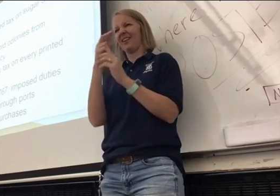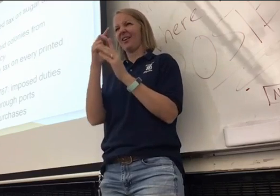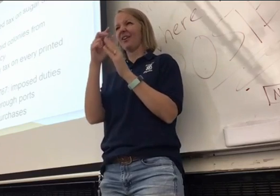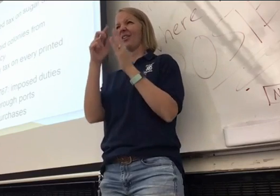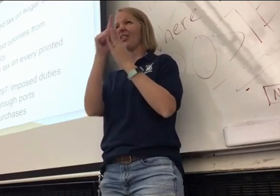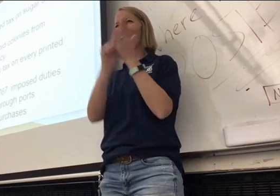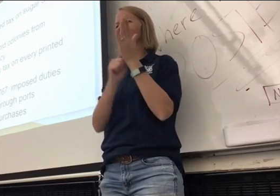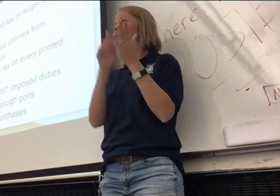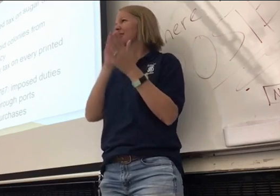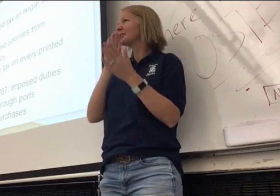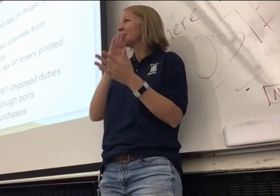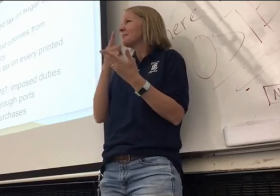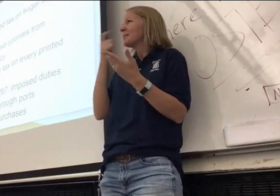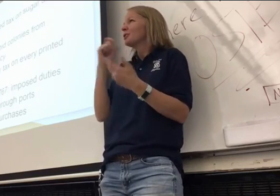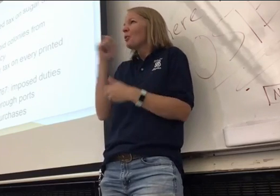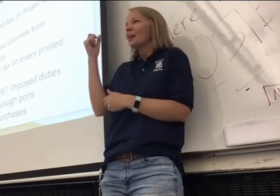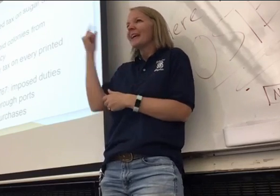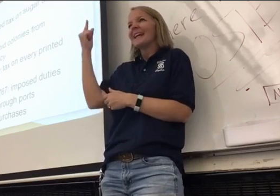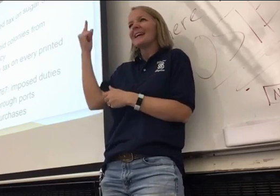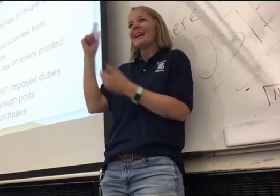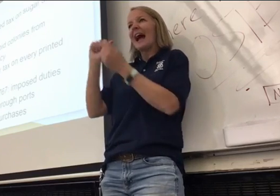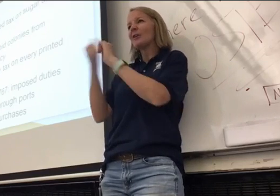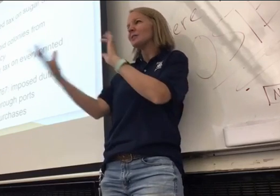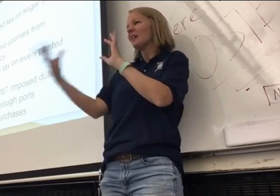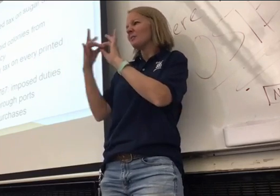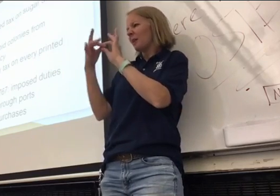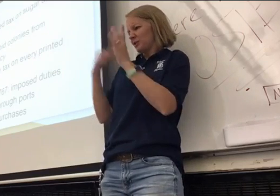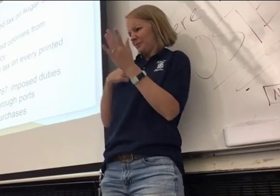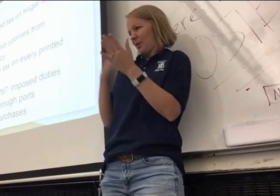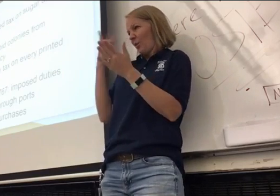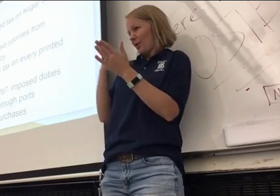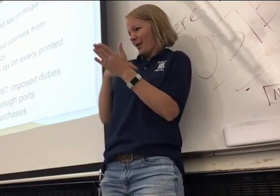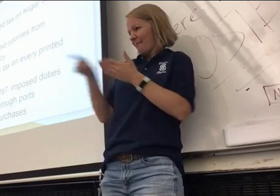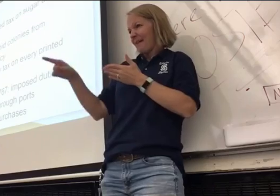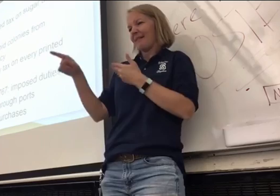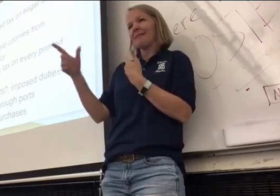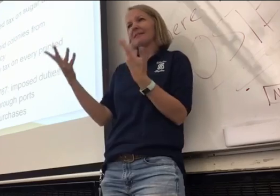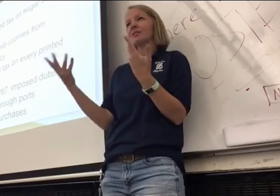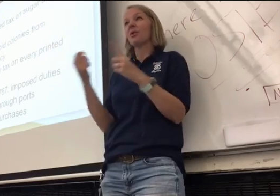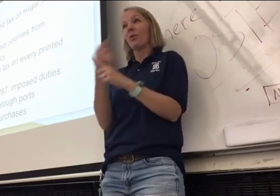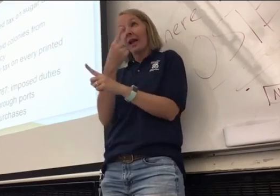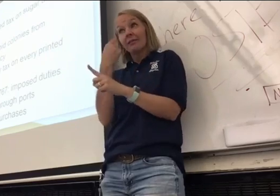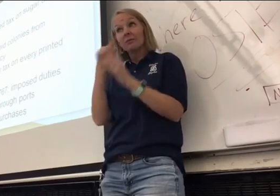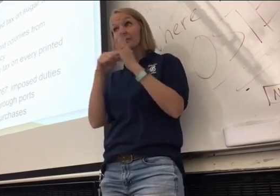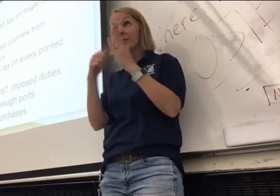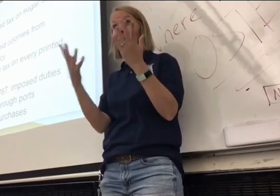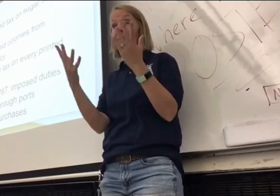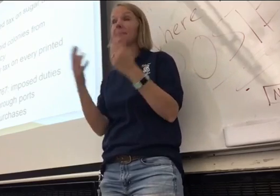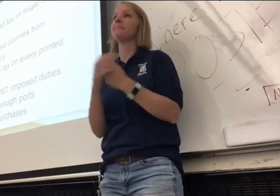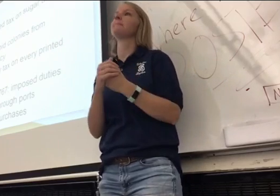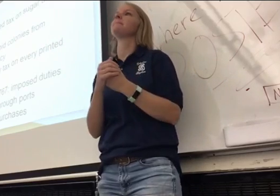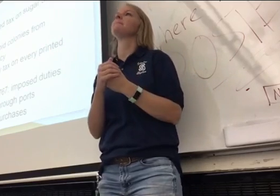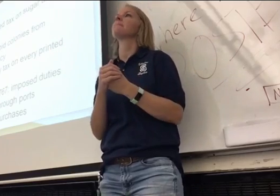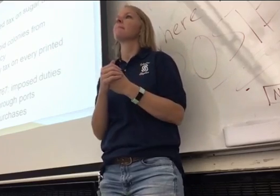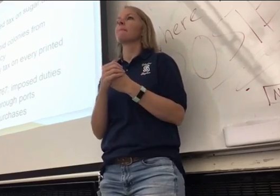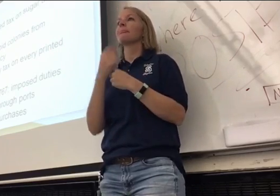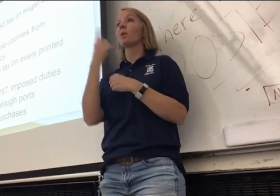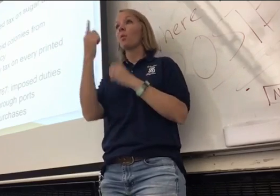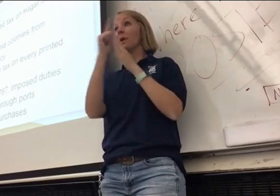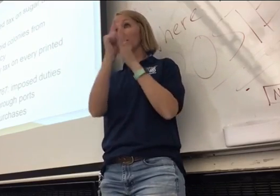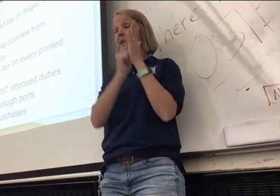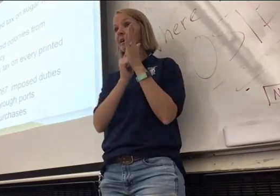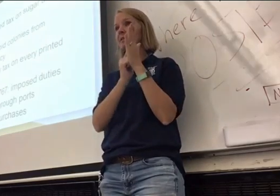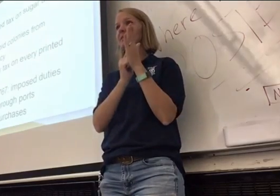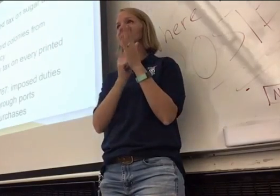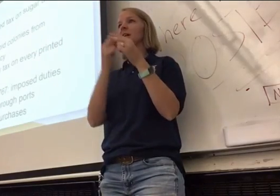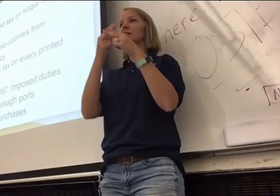frustrated about because you don't get why they apply to you and why you should have to pay them. So, for example, one of the laws